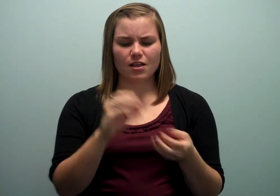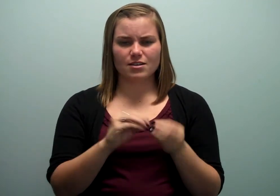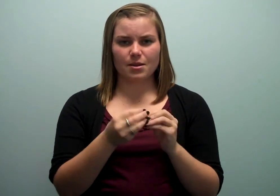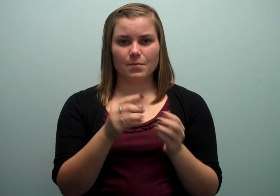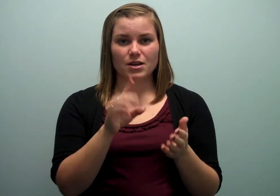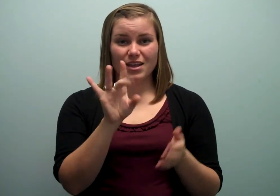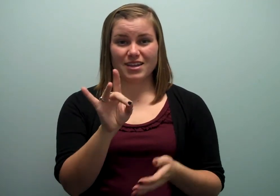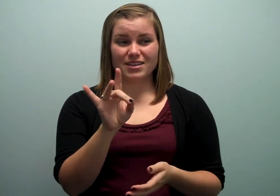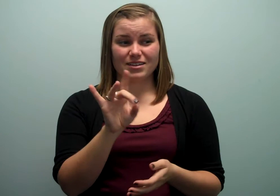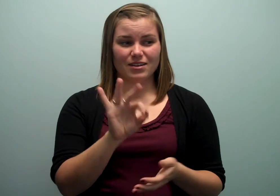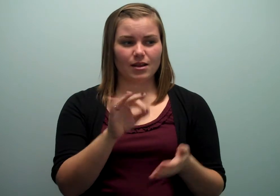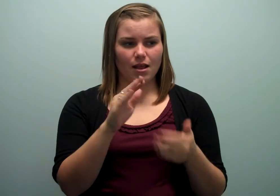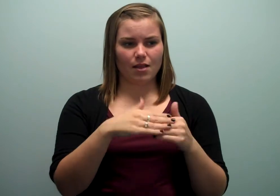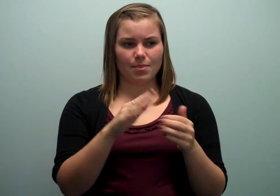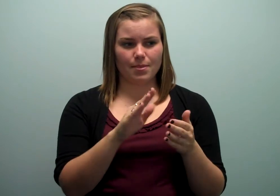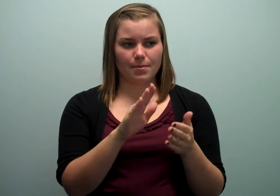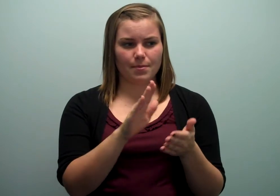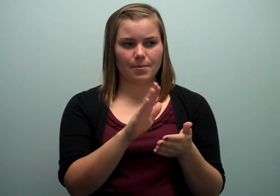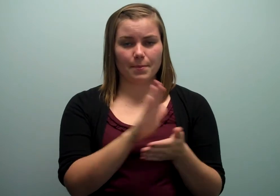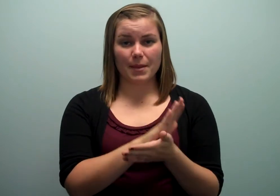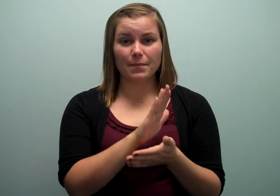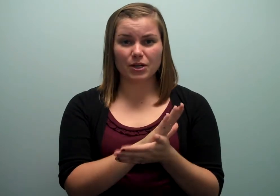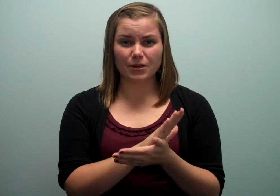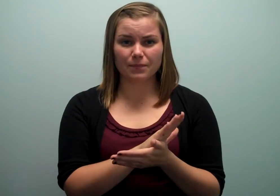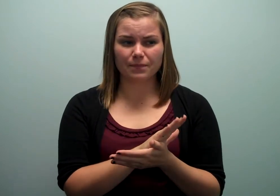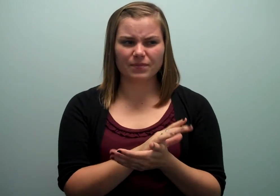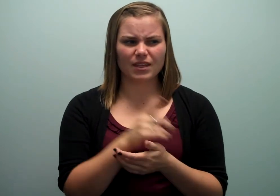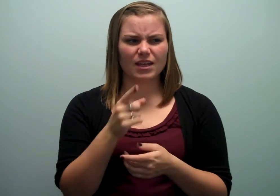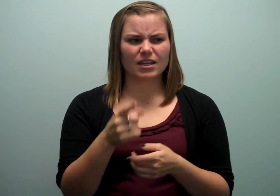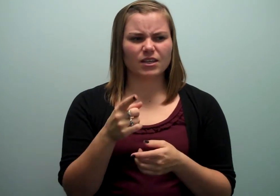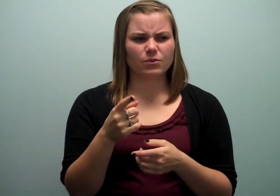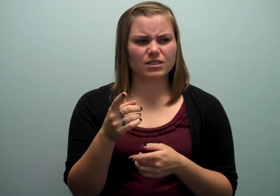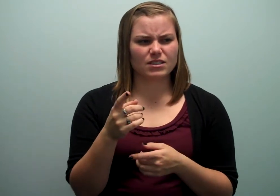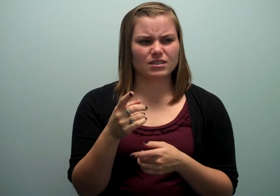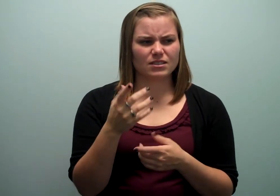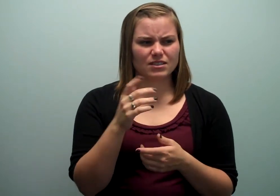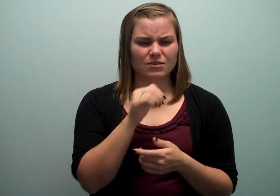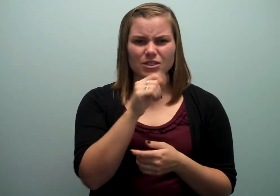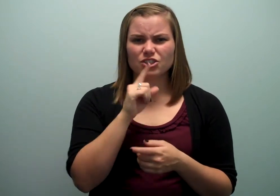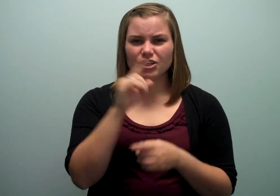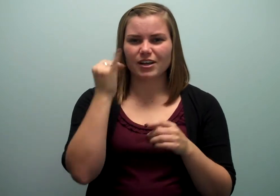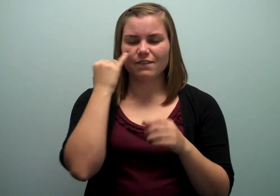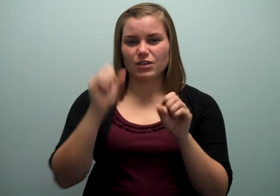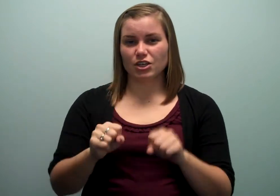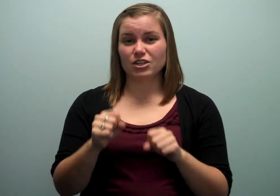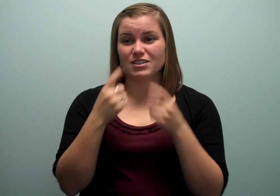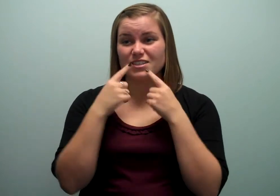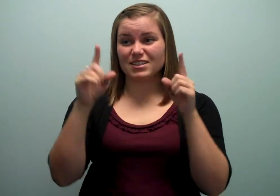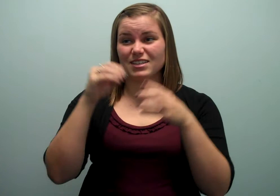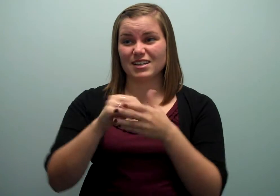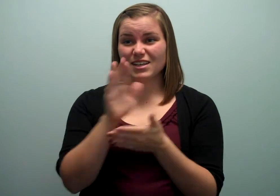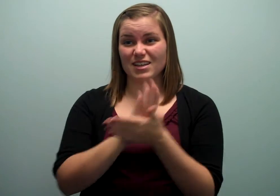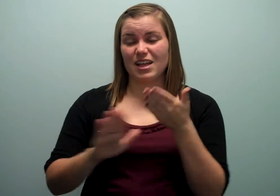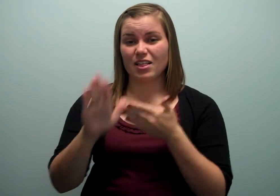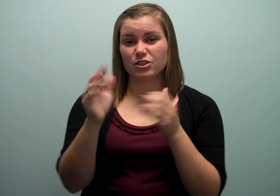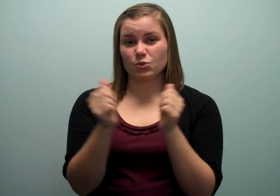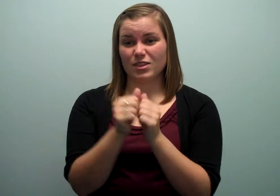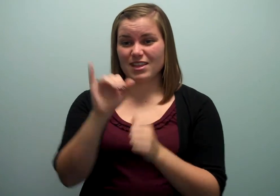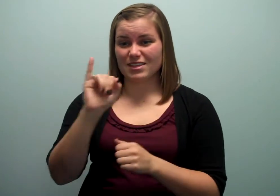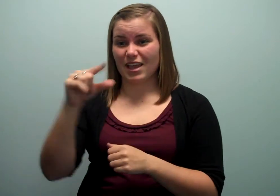distressed and concerned about his ability to succeed in college with an IQ as low as 98. But he did